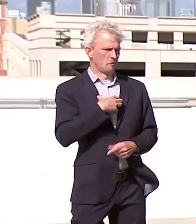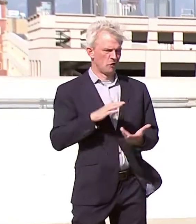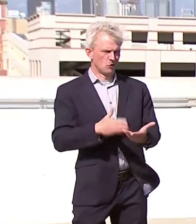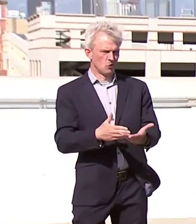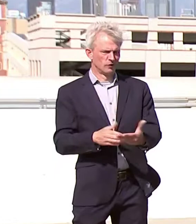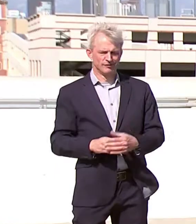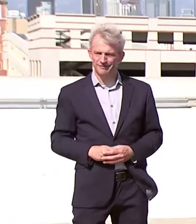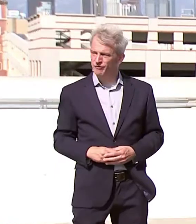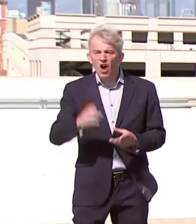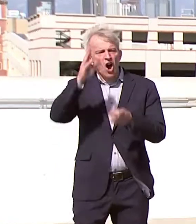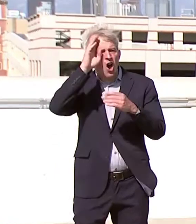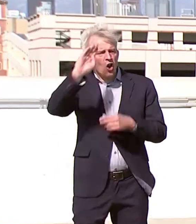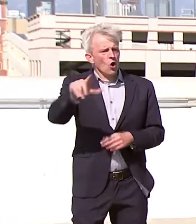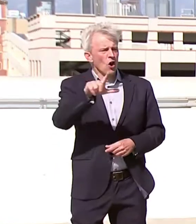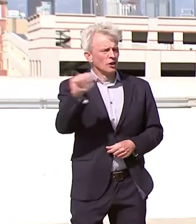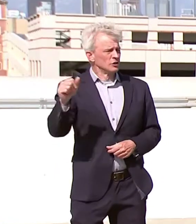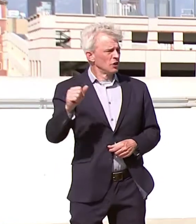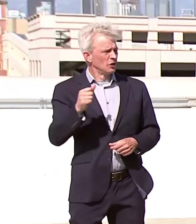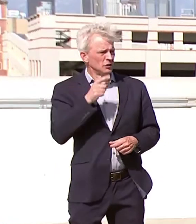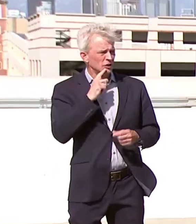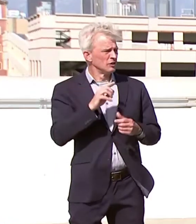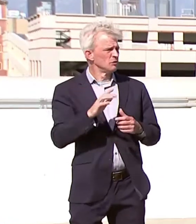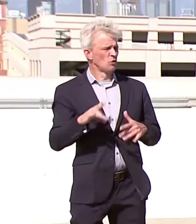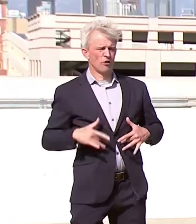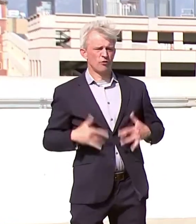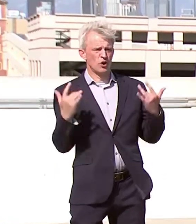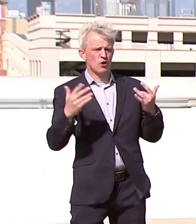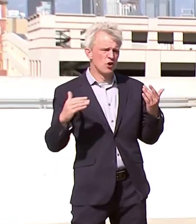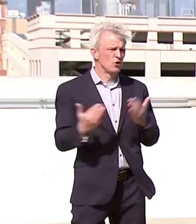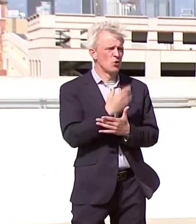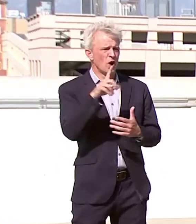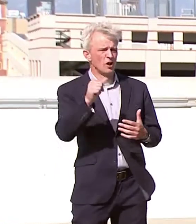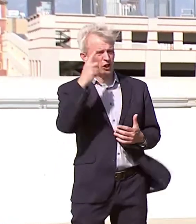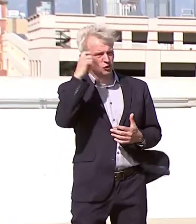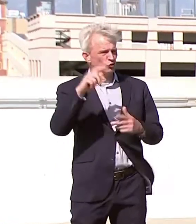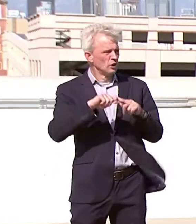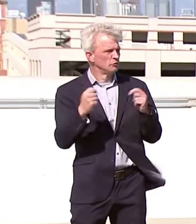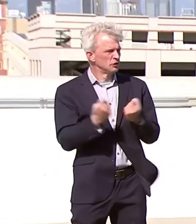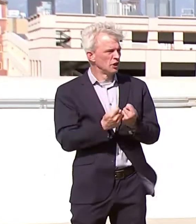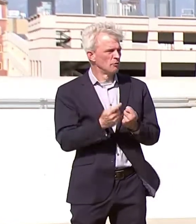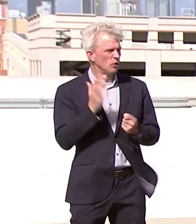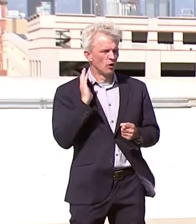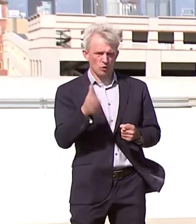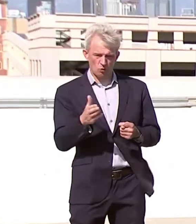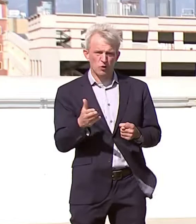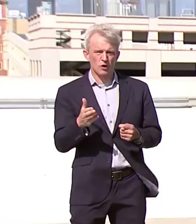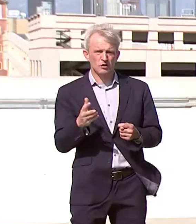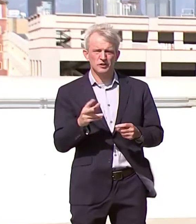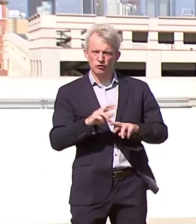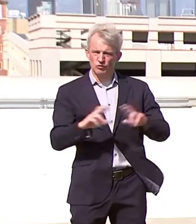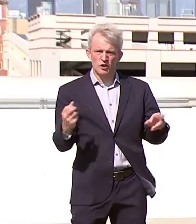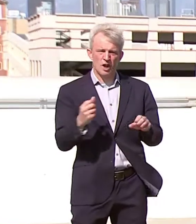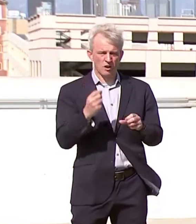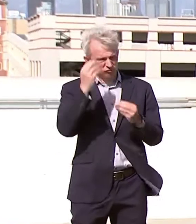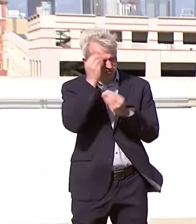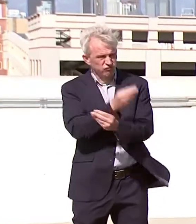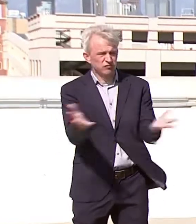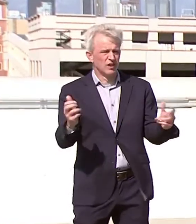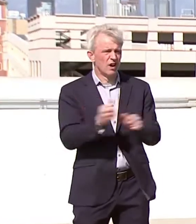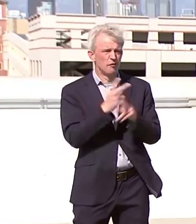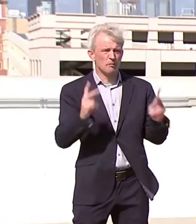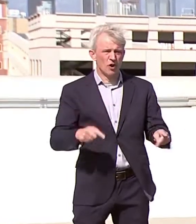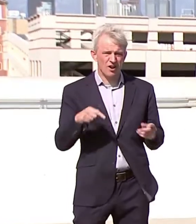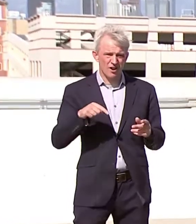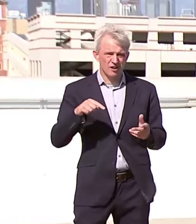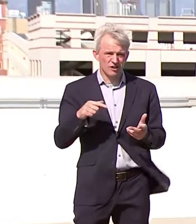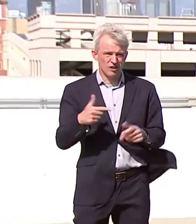all out here, and I'm thrilled that the new LA Dream Team are gonna step up to the plate and let everybody know that this is what we all